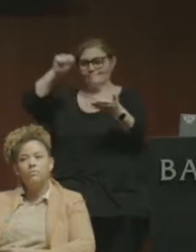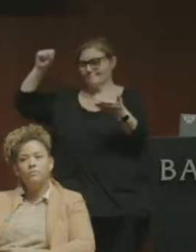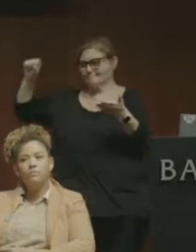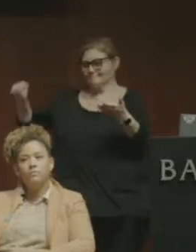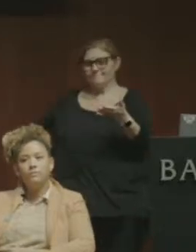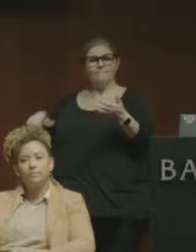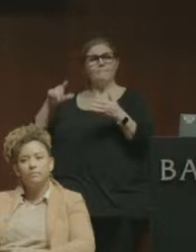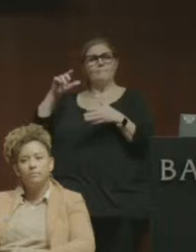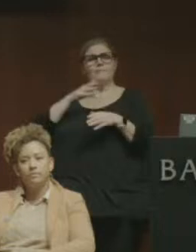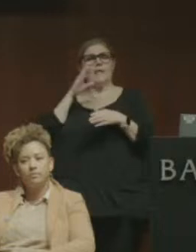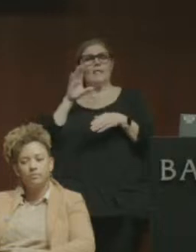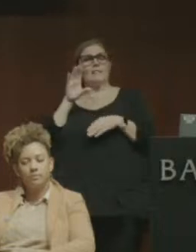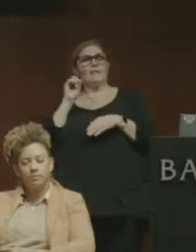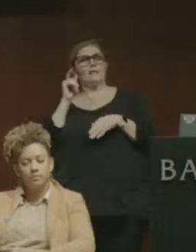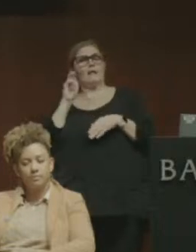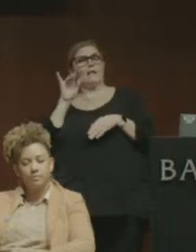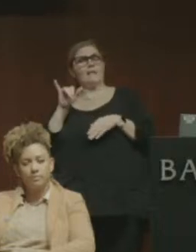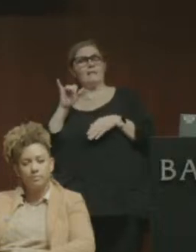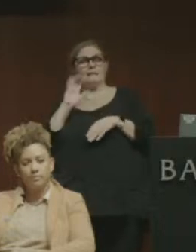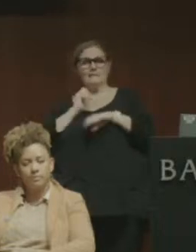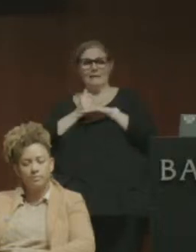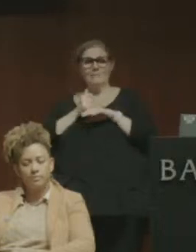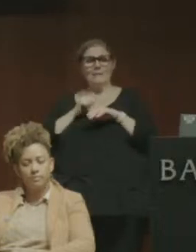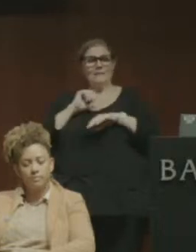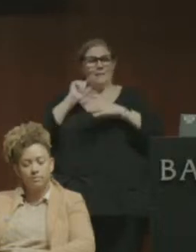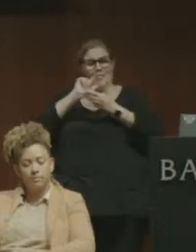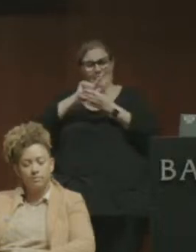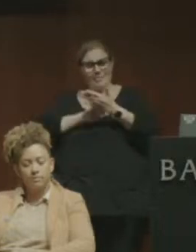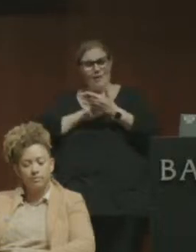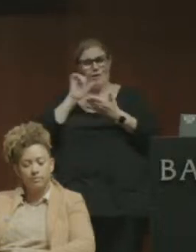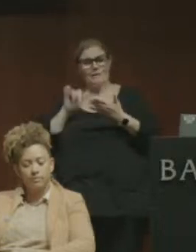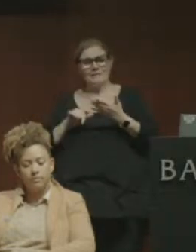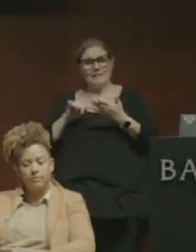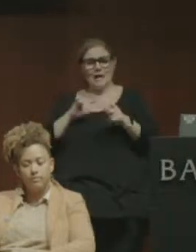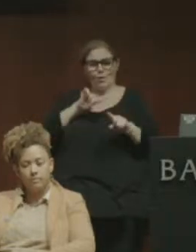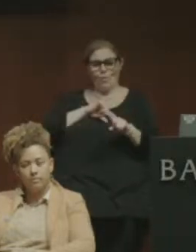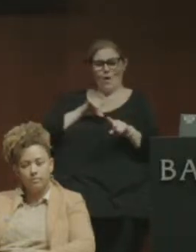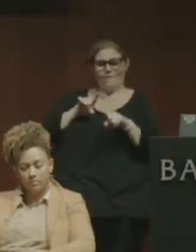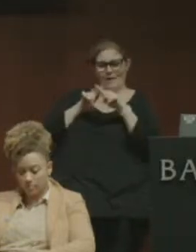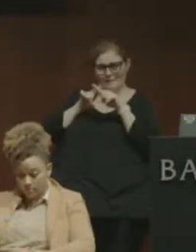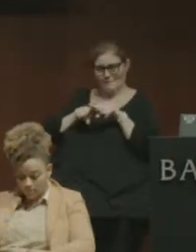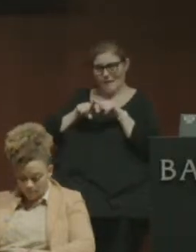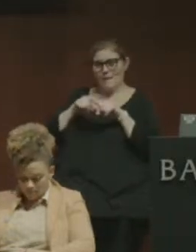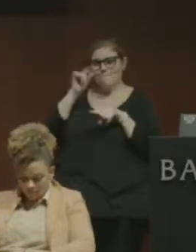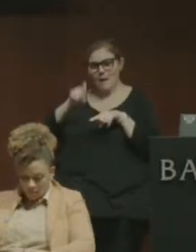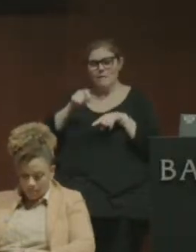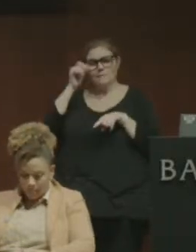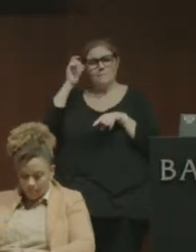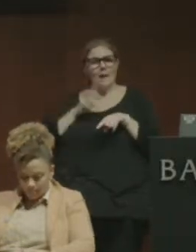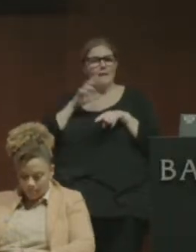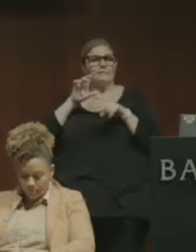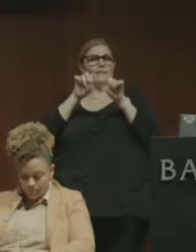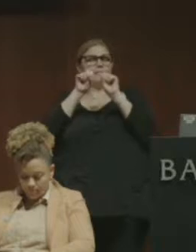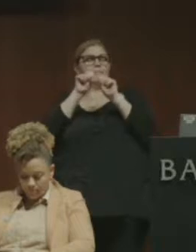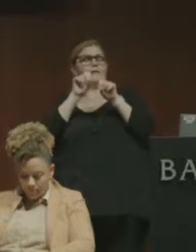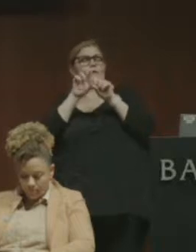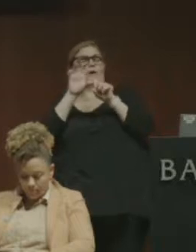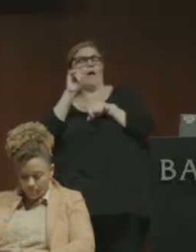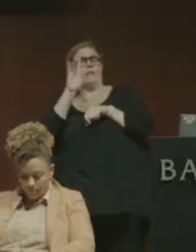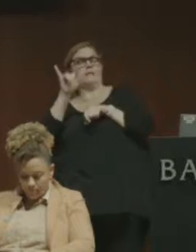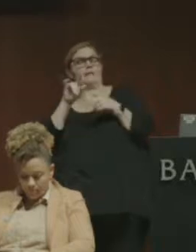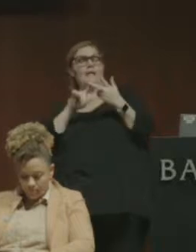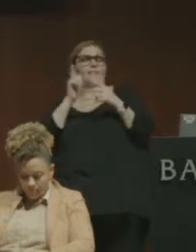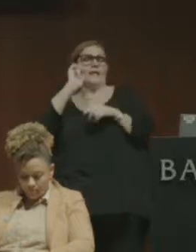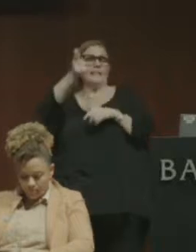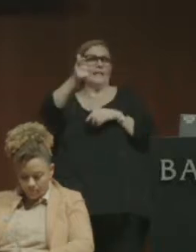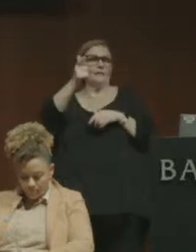And colonization created legal frameworks that codified their dependence on men and the colonial state, and later